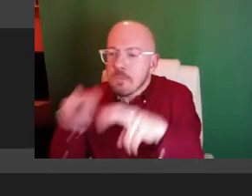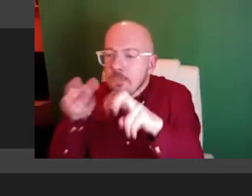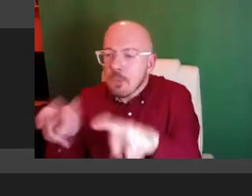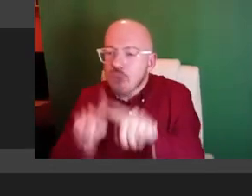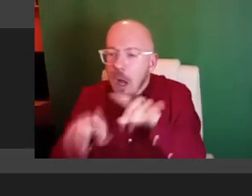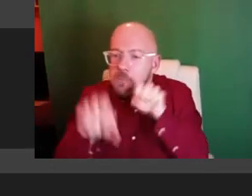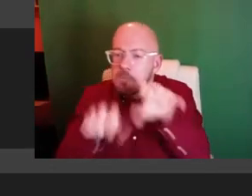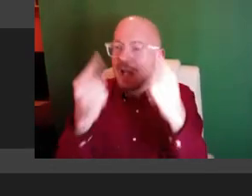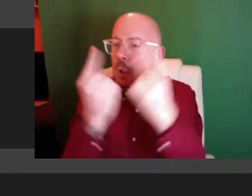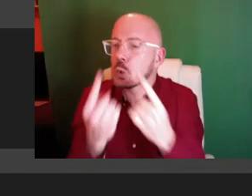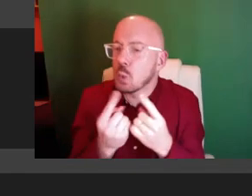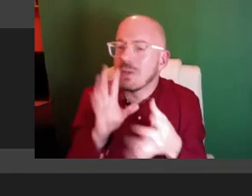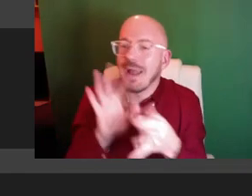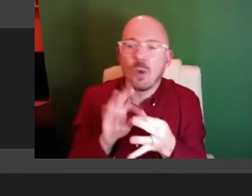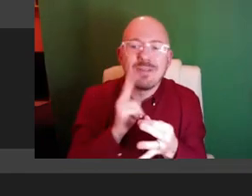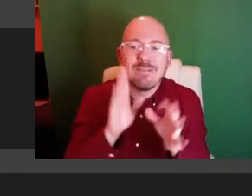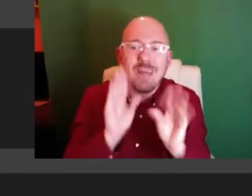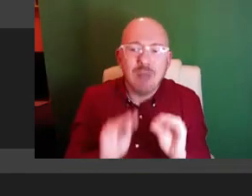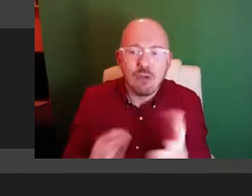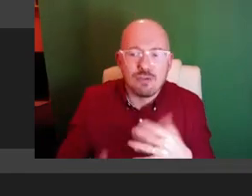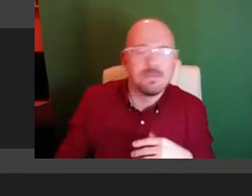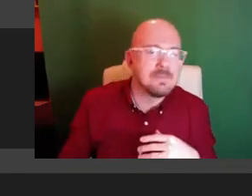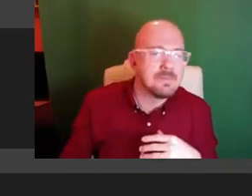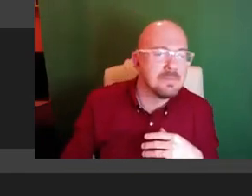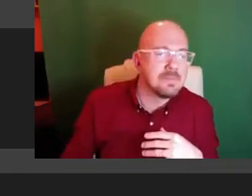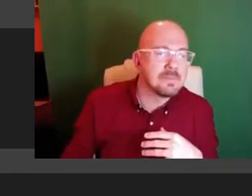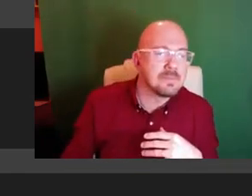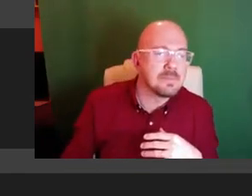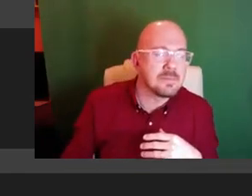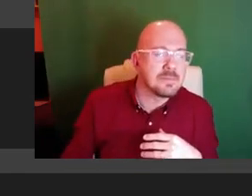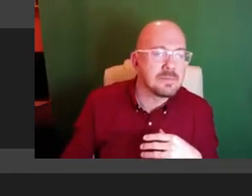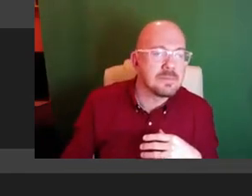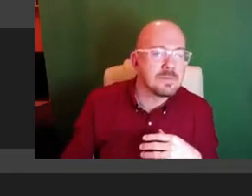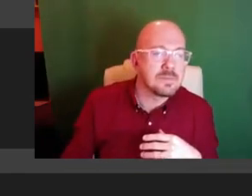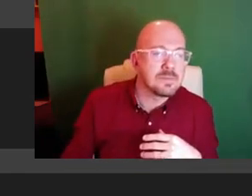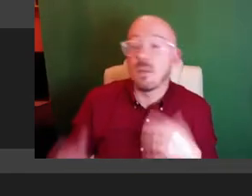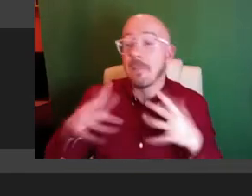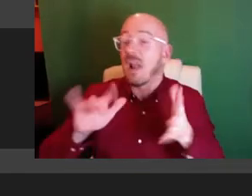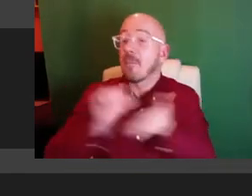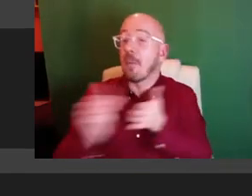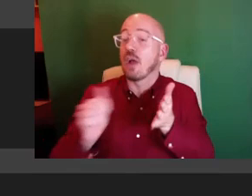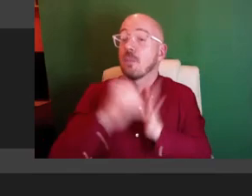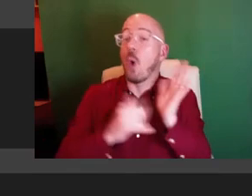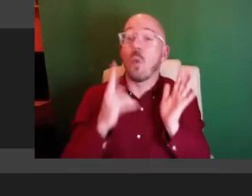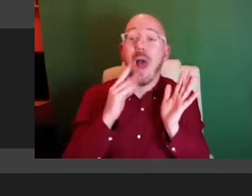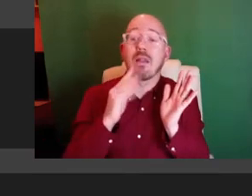teachers group chat history to try and identify issues in relation to deaf education.